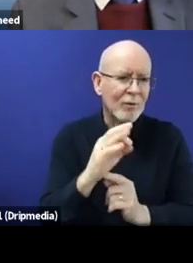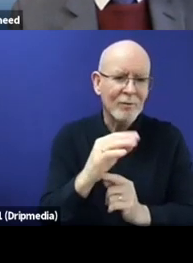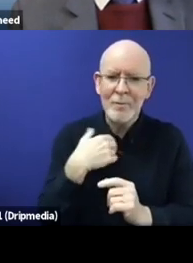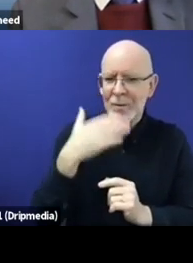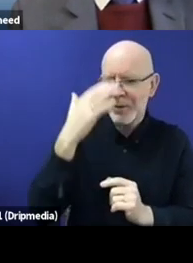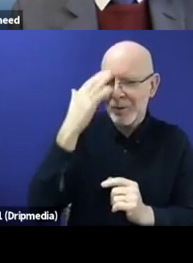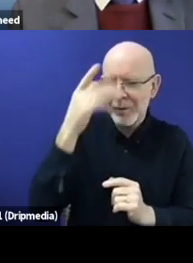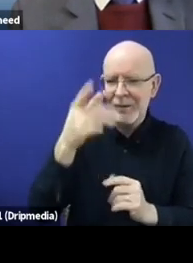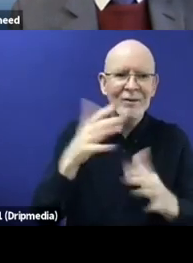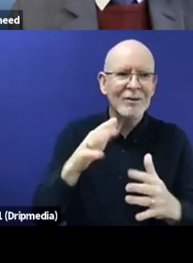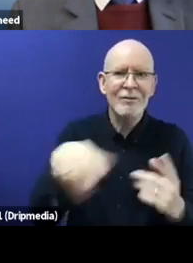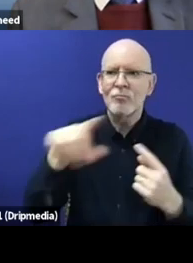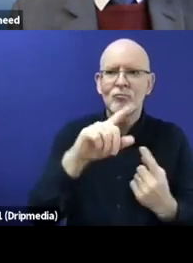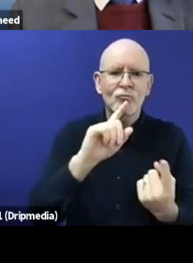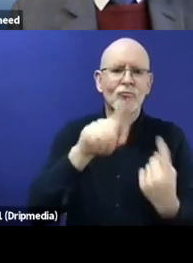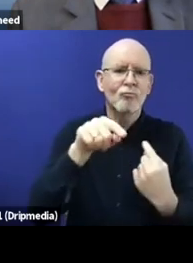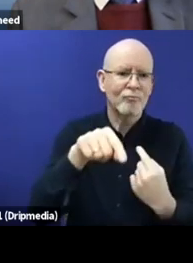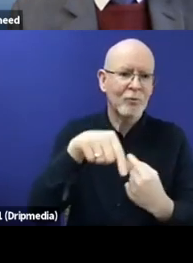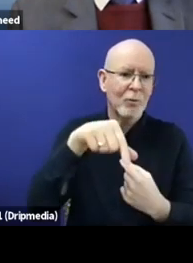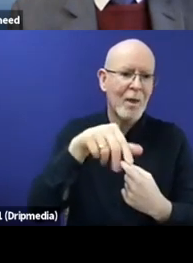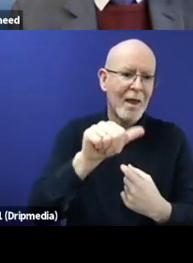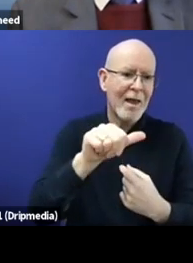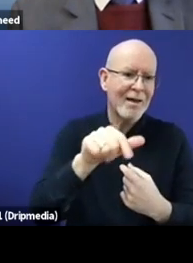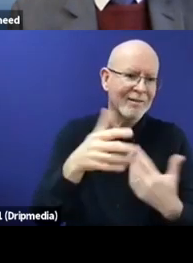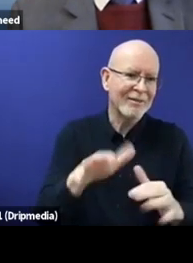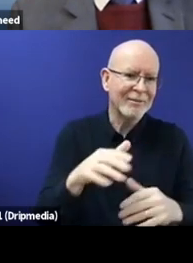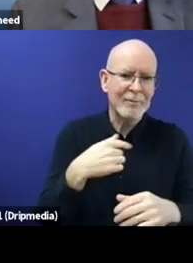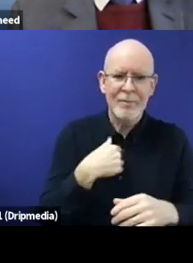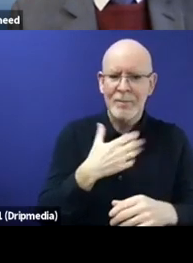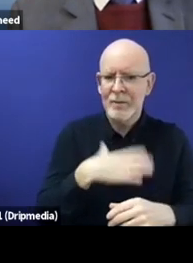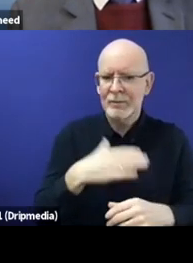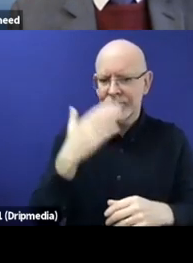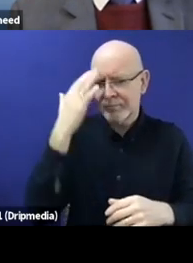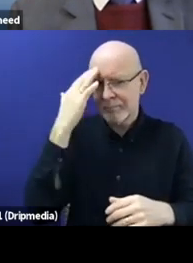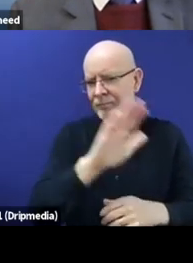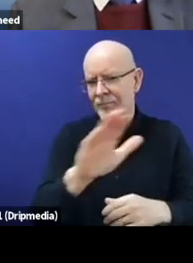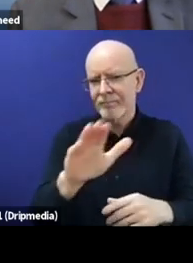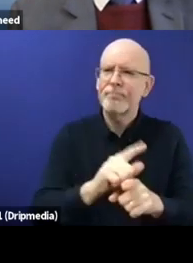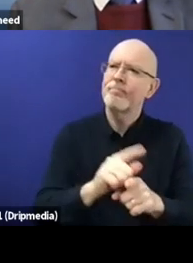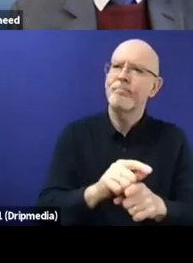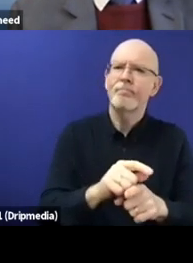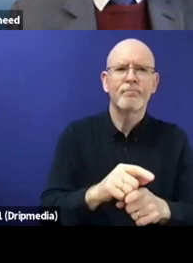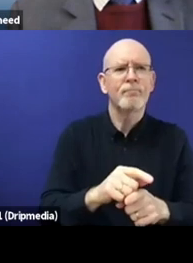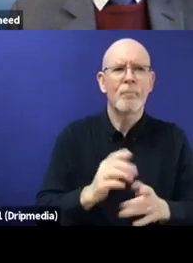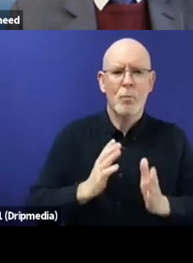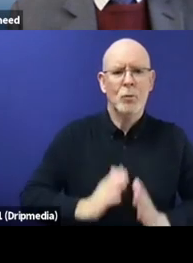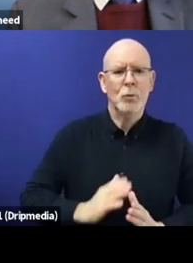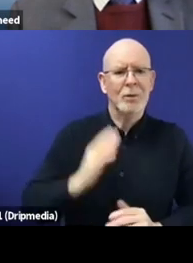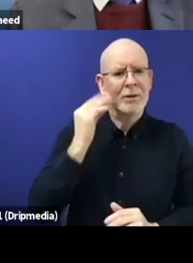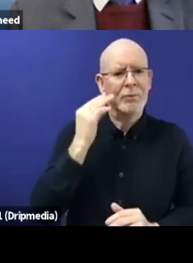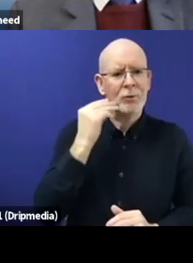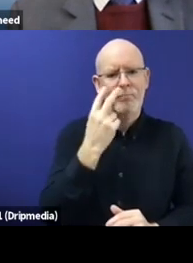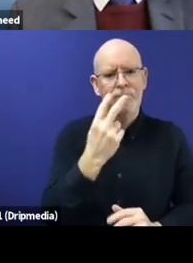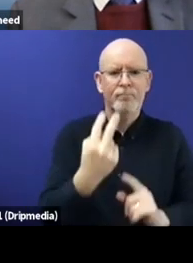working with the refugees is one thing which is very important, because it is the refugees who